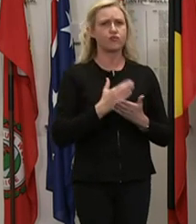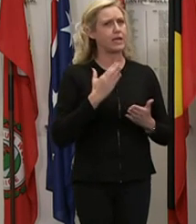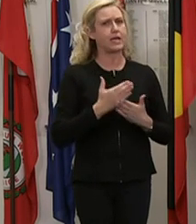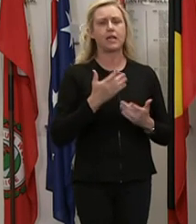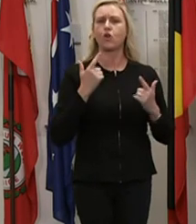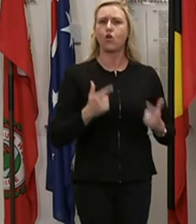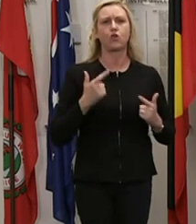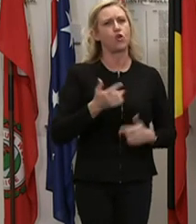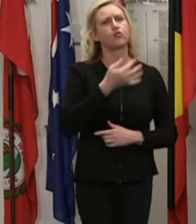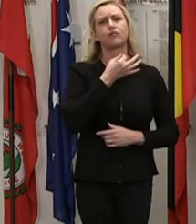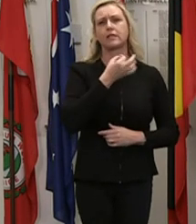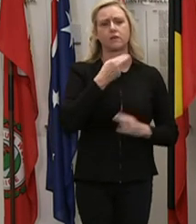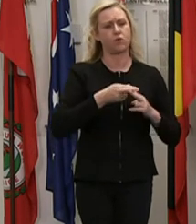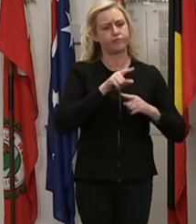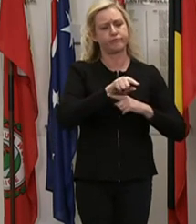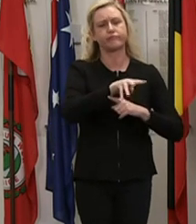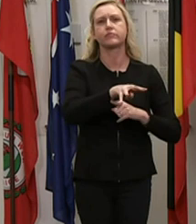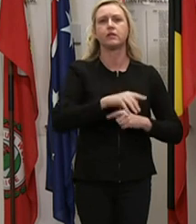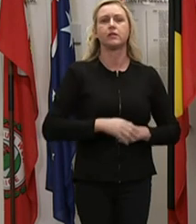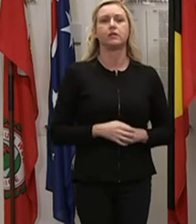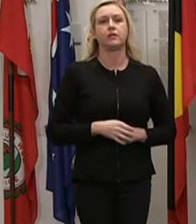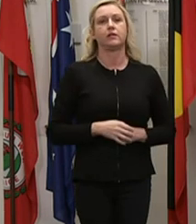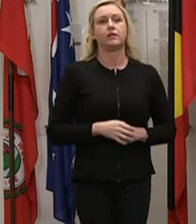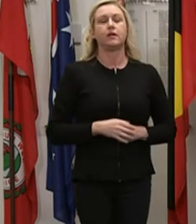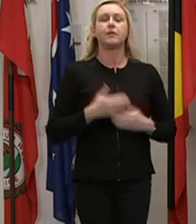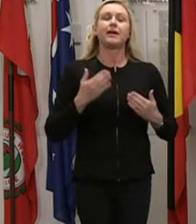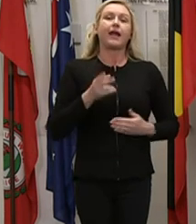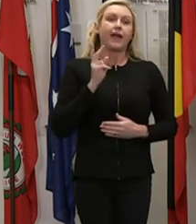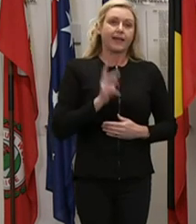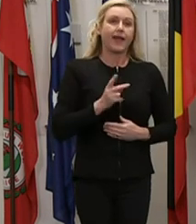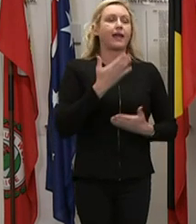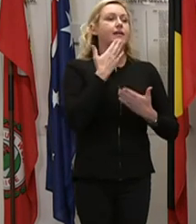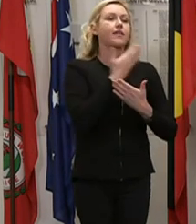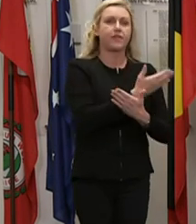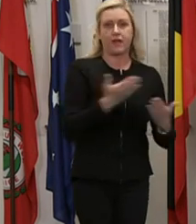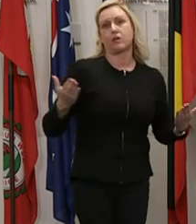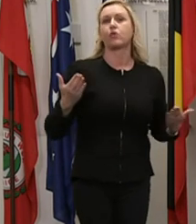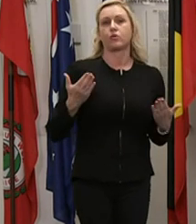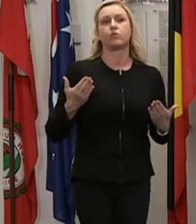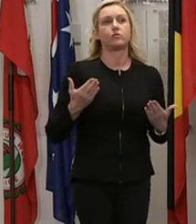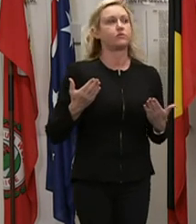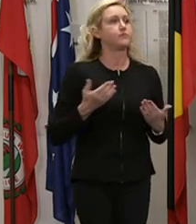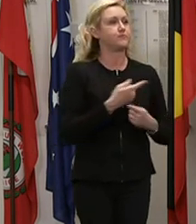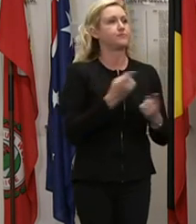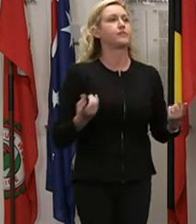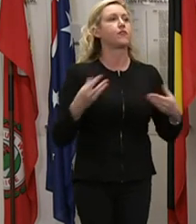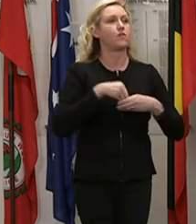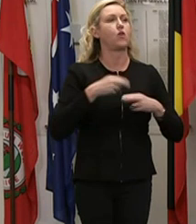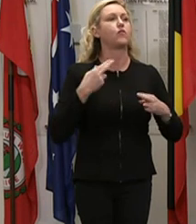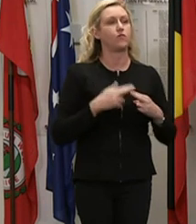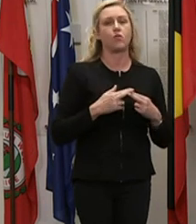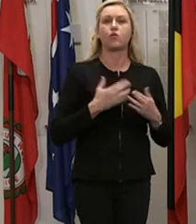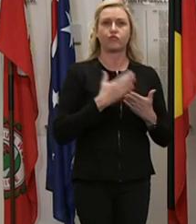on the line for the next few weeks. But again, my deepest gratitude to everybody involved in containing the spread until